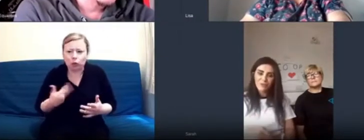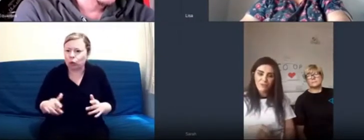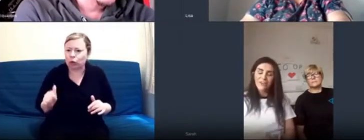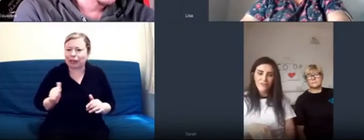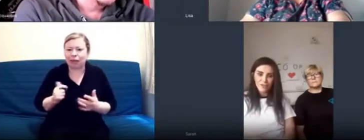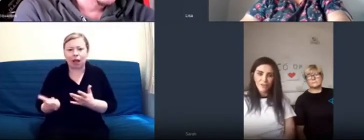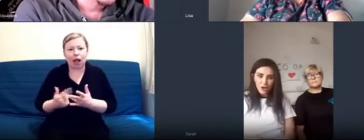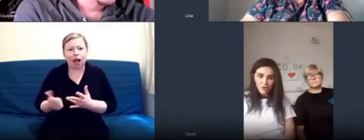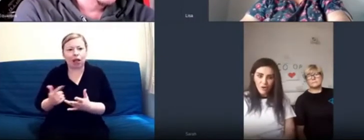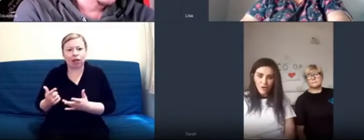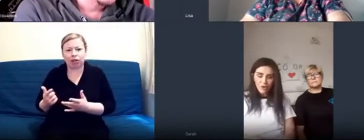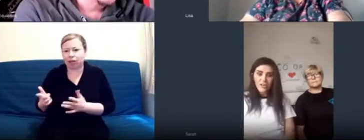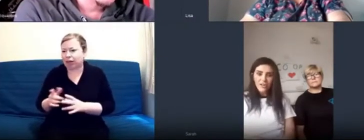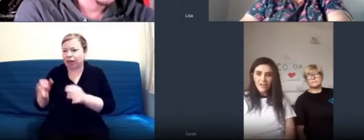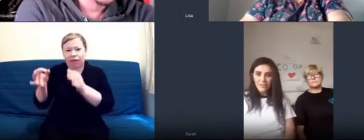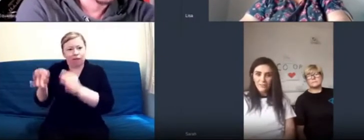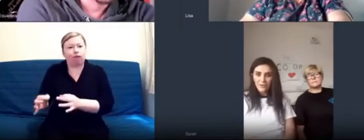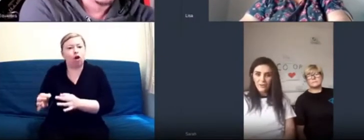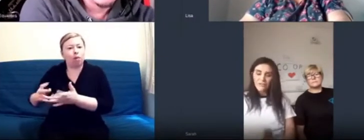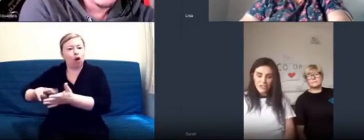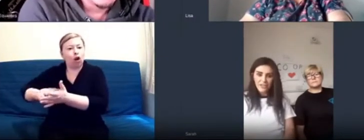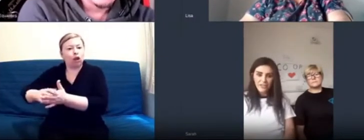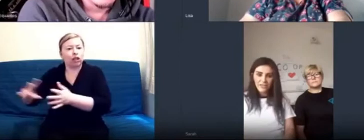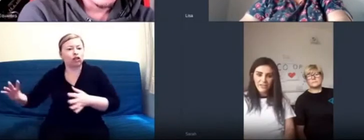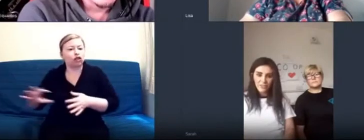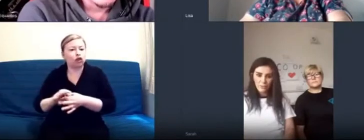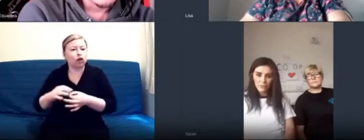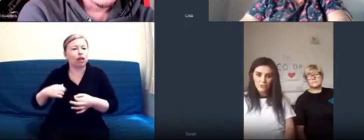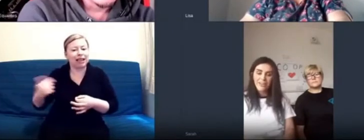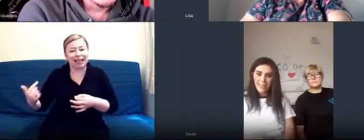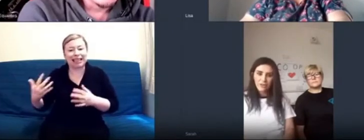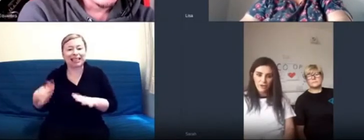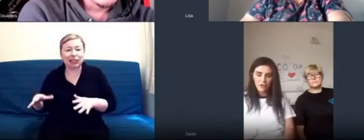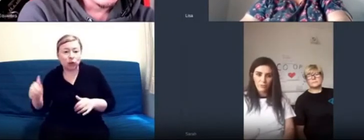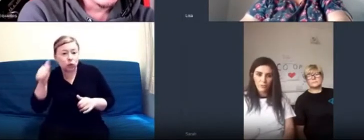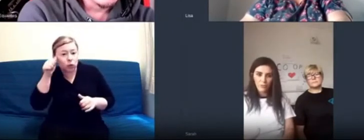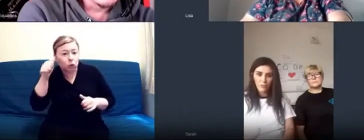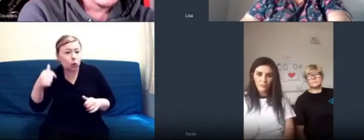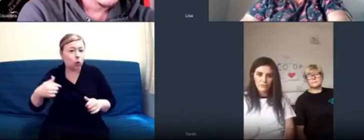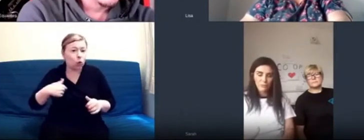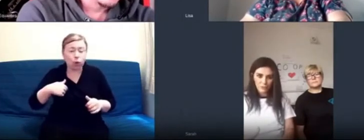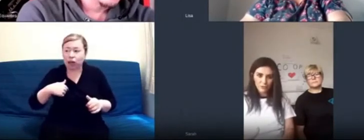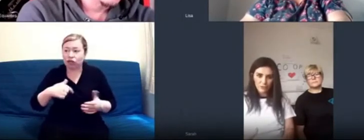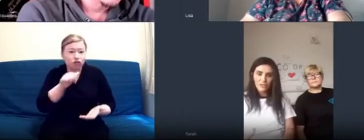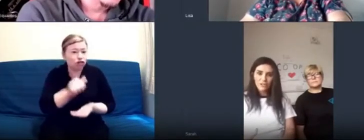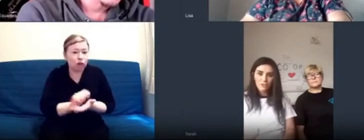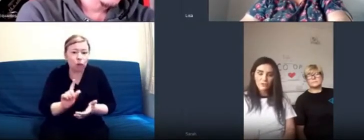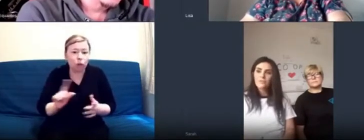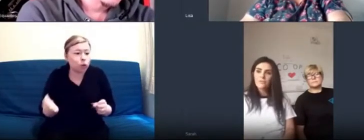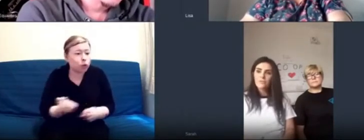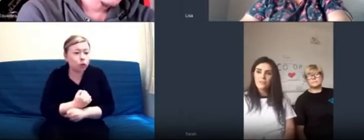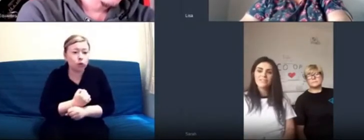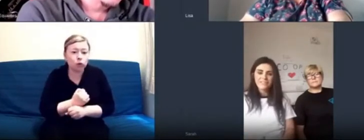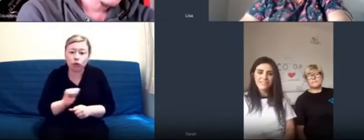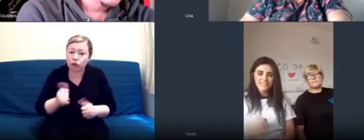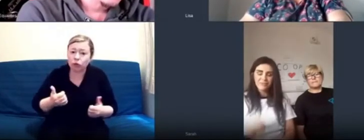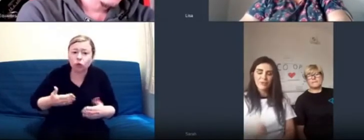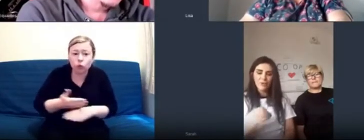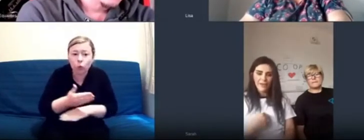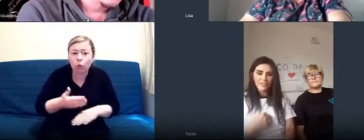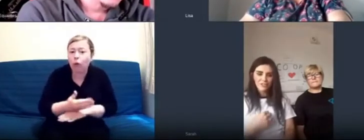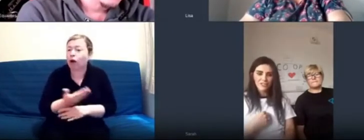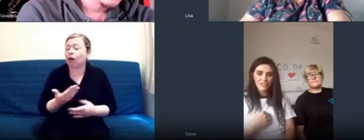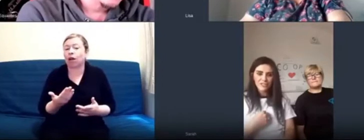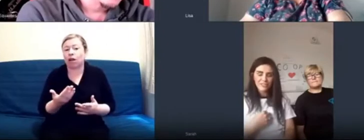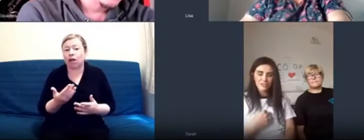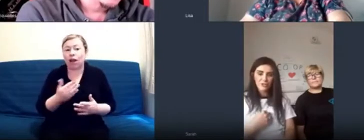know that we're in it for the long haul and that we are efficient at what we do and ethical with what we do. So the, we